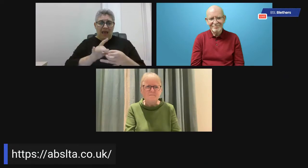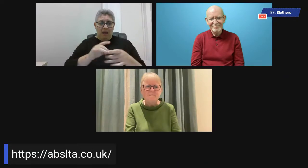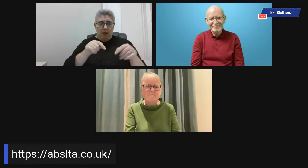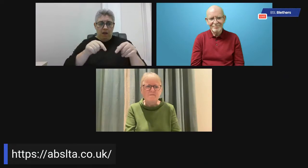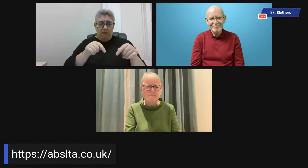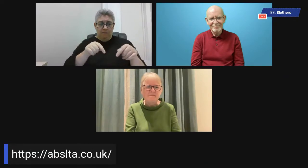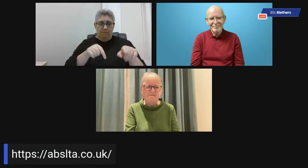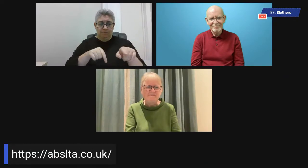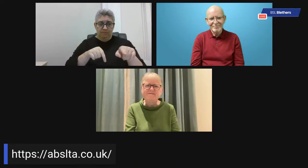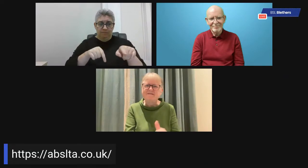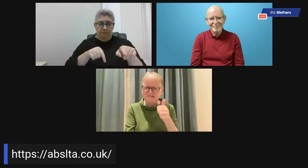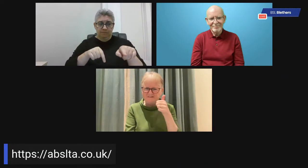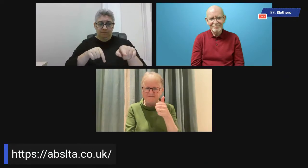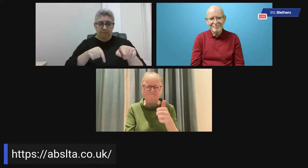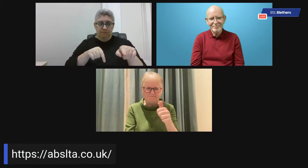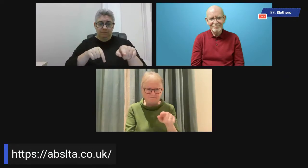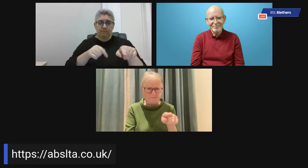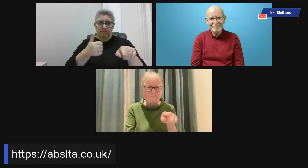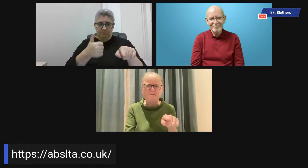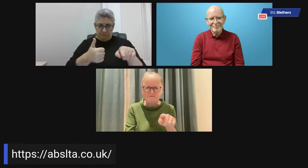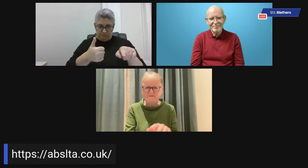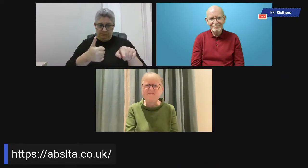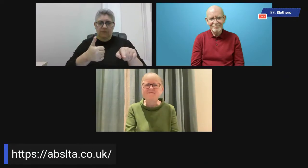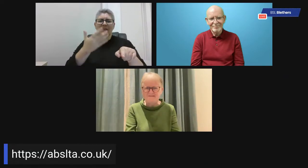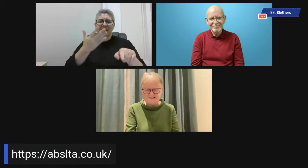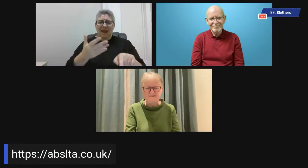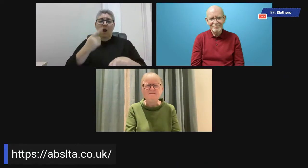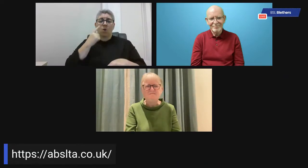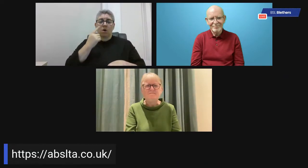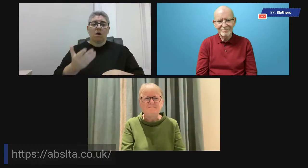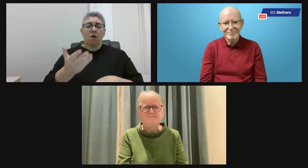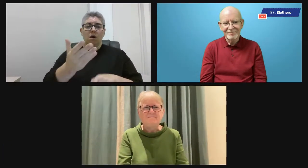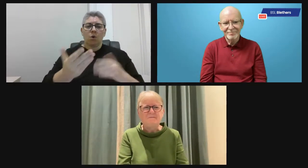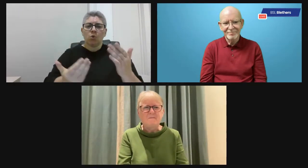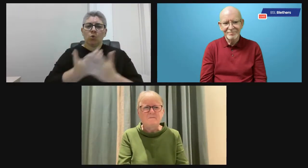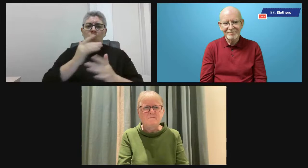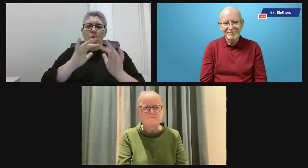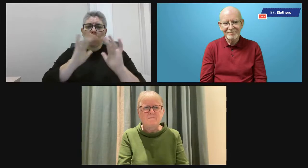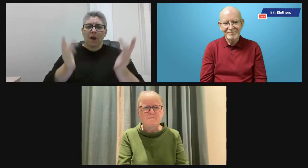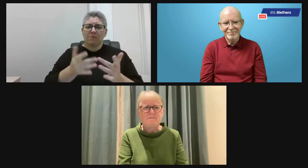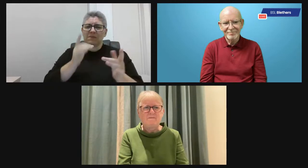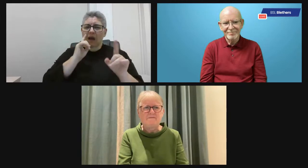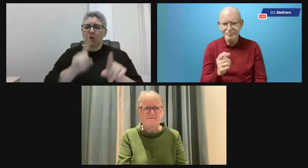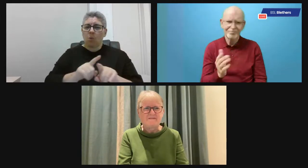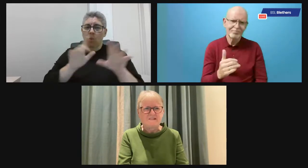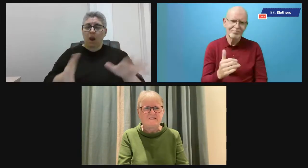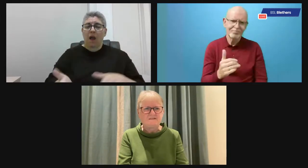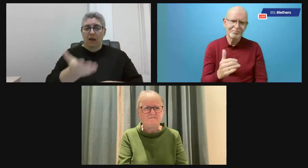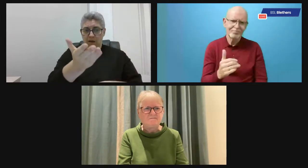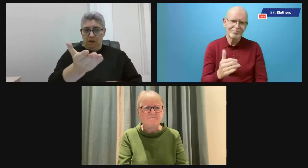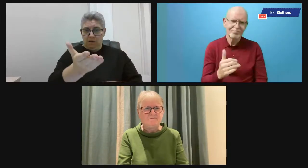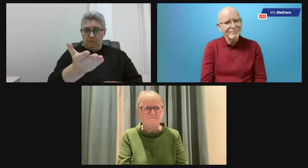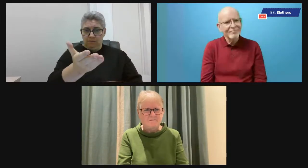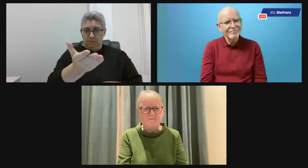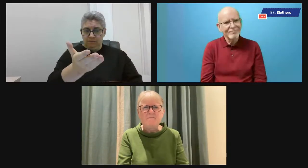Okay, we'll have a wee. There we have. There's the link to the website. Yeah, that's the link there. Yeah.